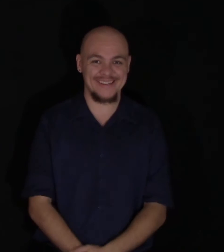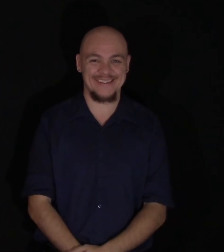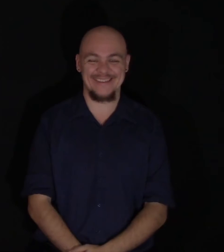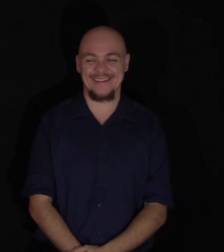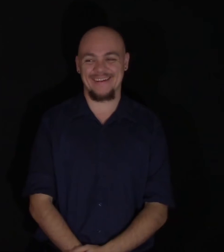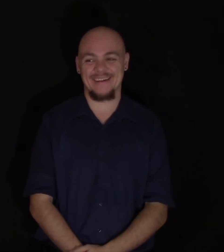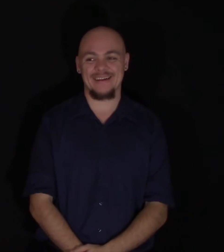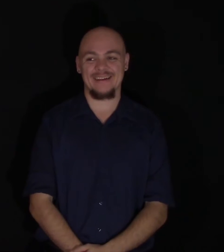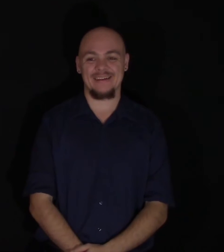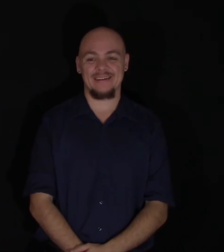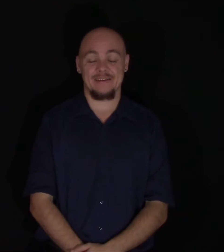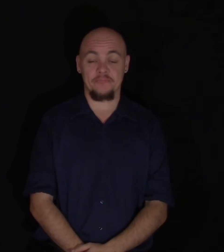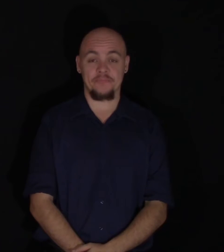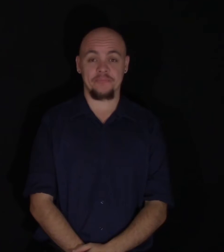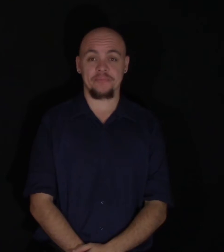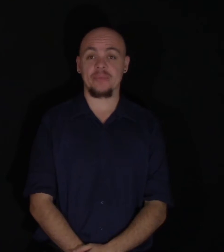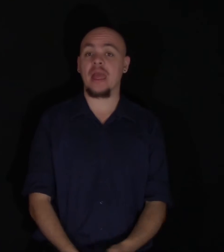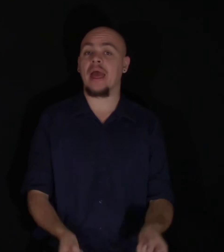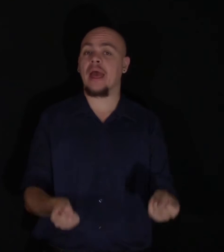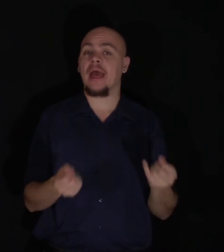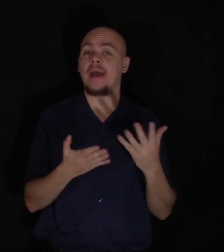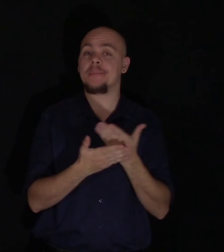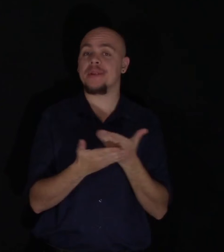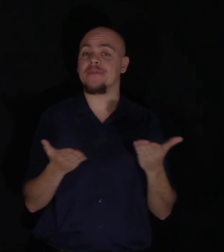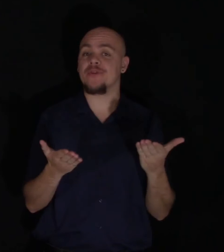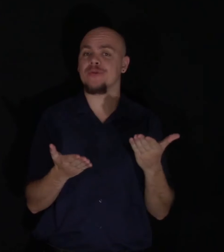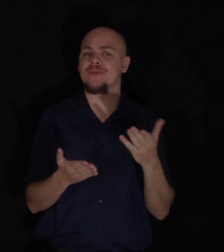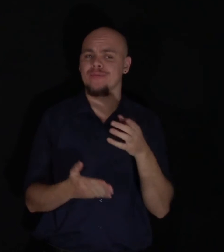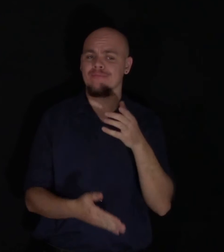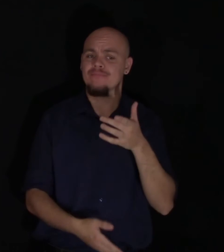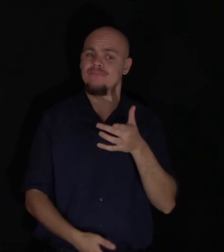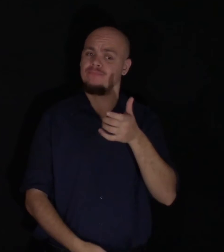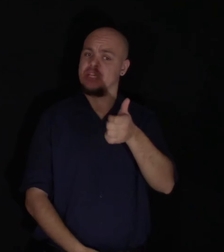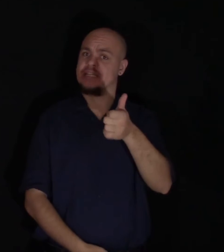By a show of hands, how many of you feel good about yourself?